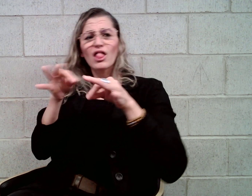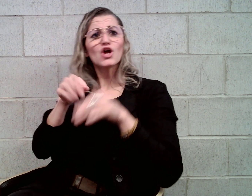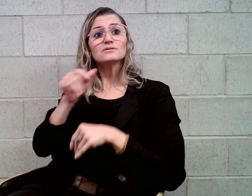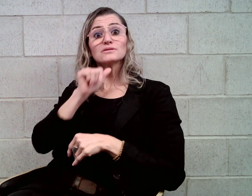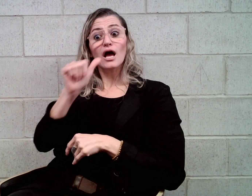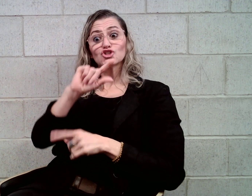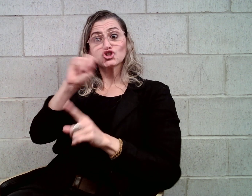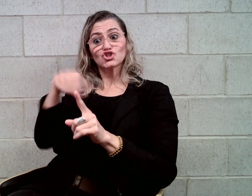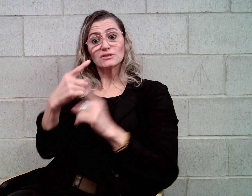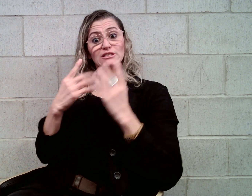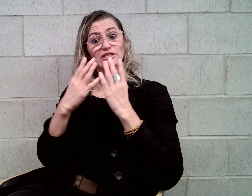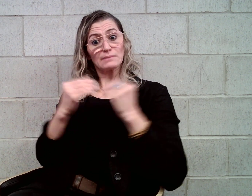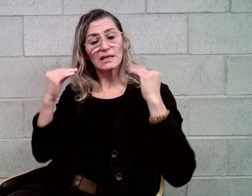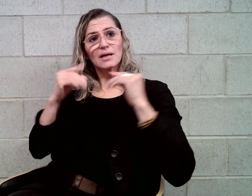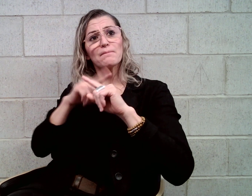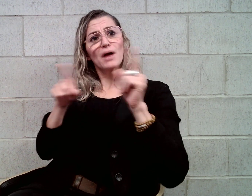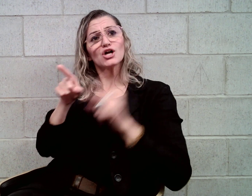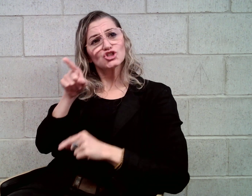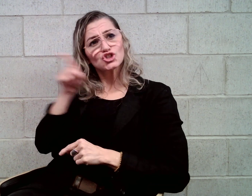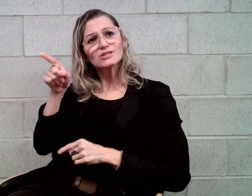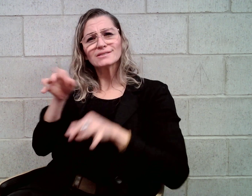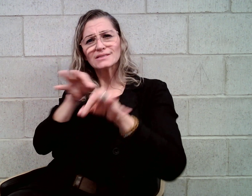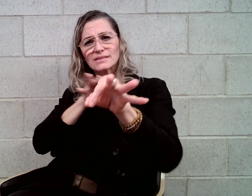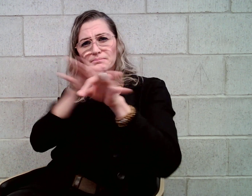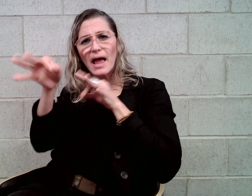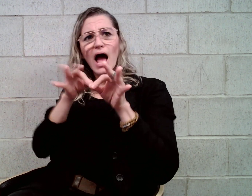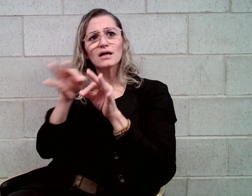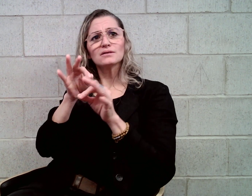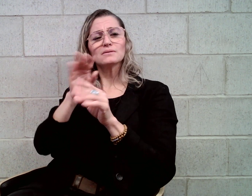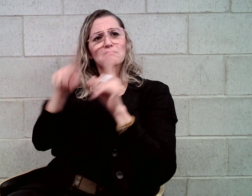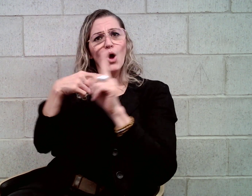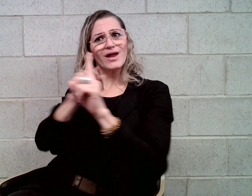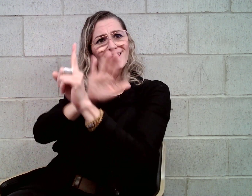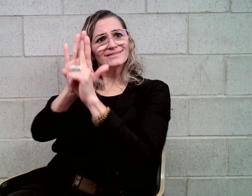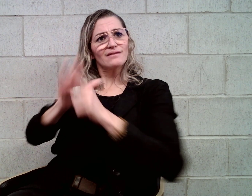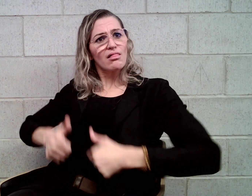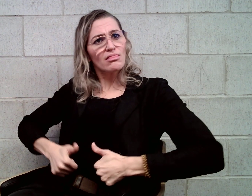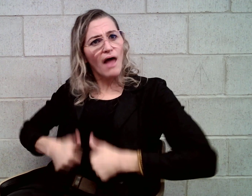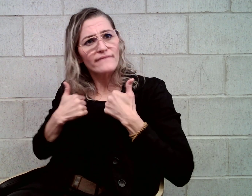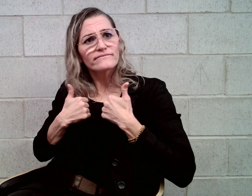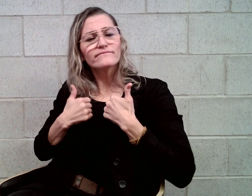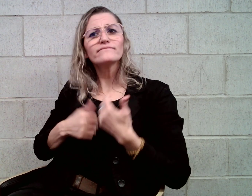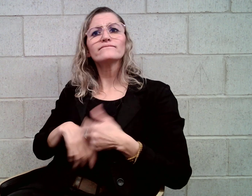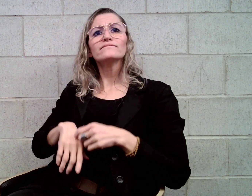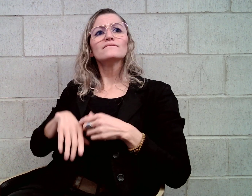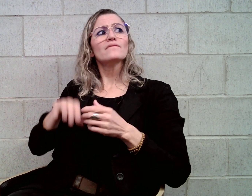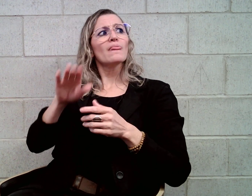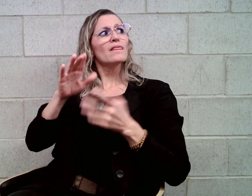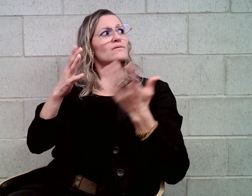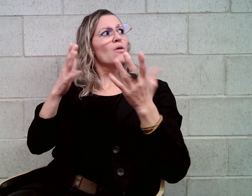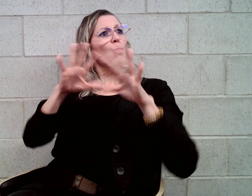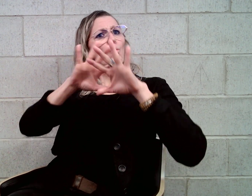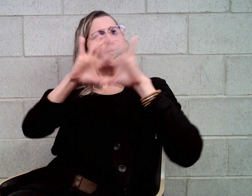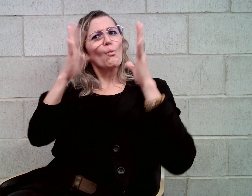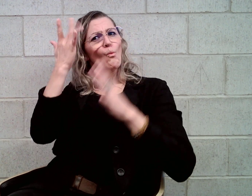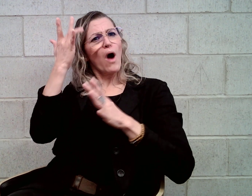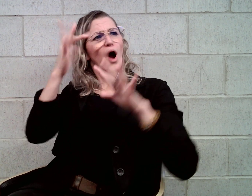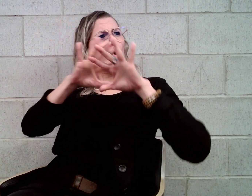and it wasn't just Shakespeare, but the way that she was able to put it in context of his